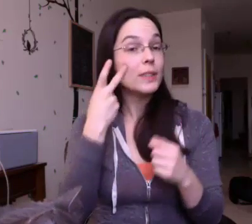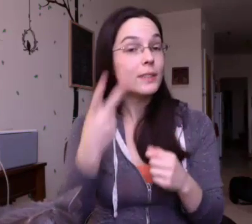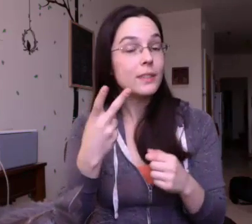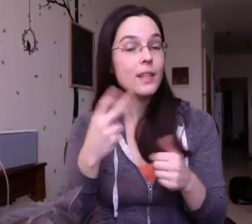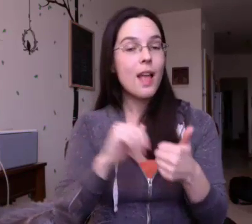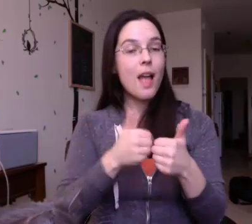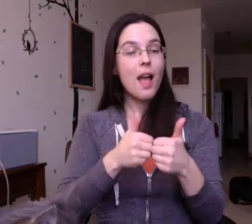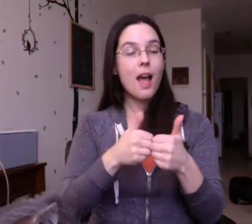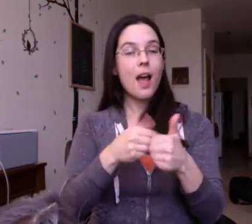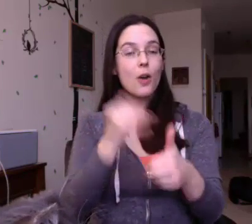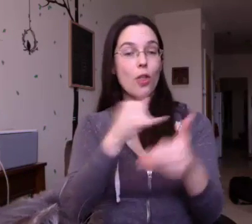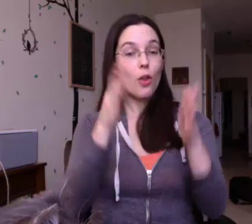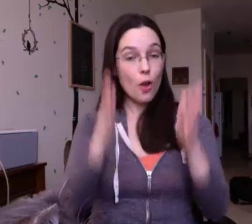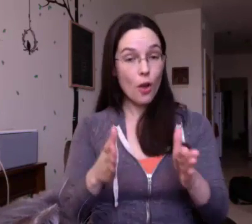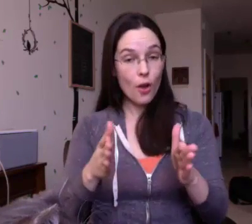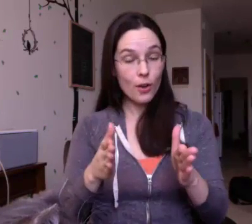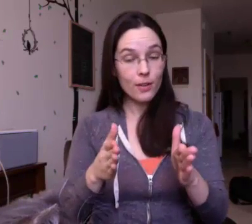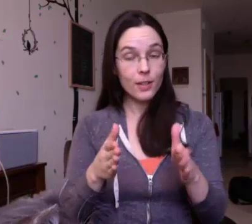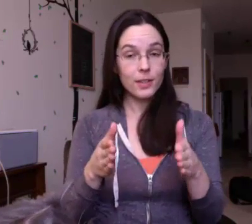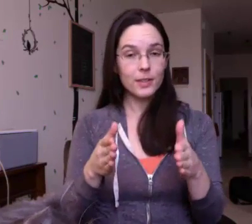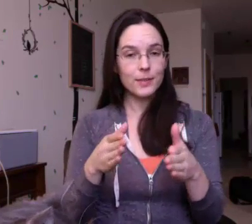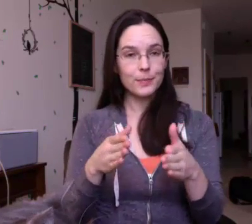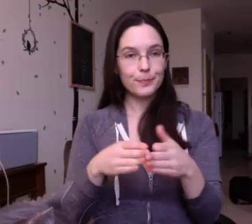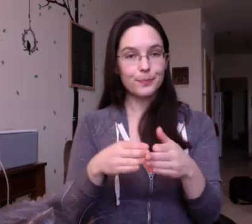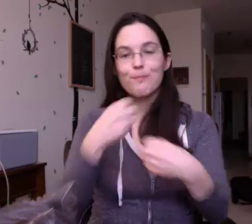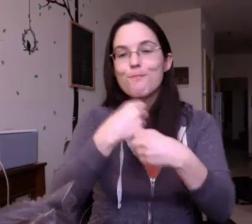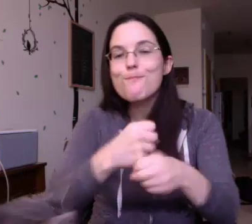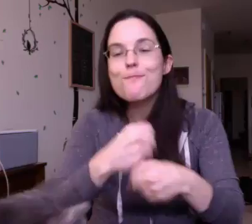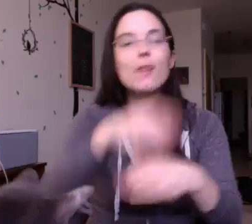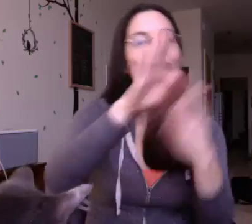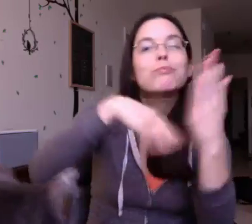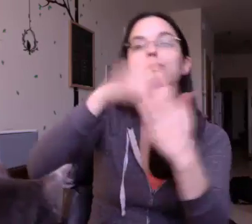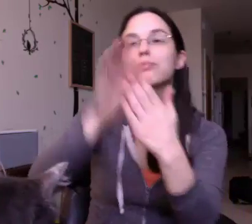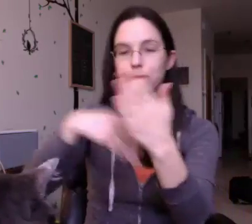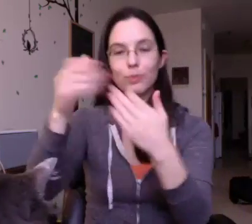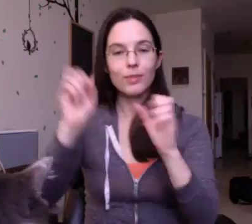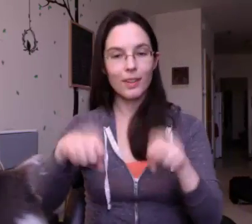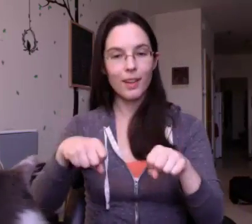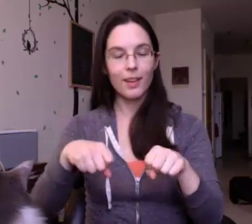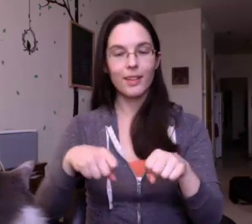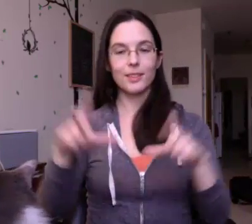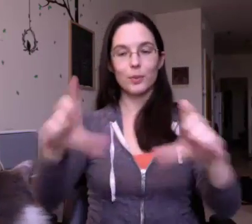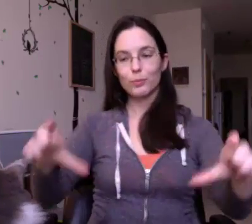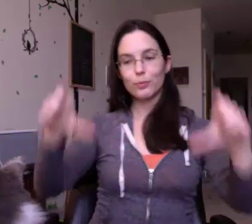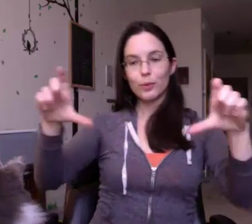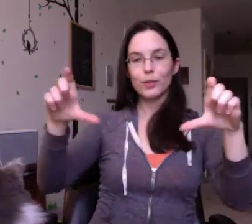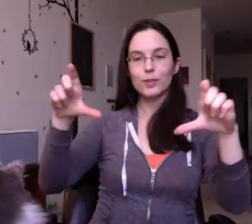masterpiece? You zoom in, you really go in. I'm going to go to one of my favorite parts in this painting, and I'm really going to get to the cracks.